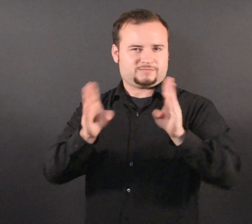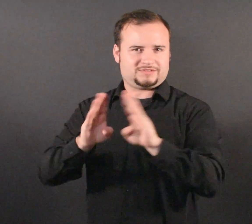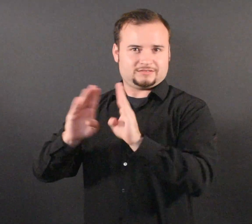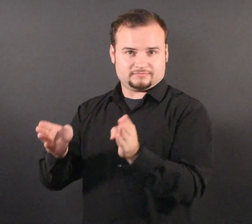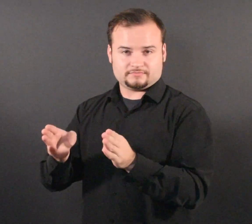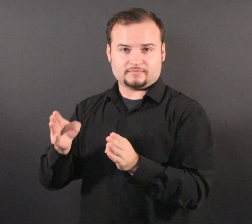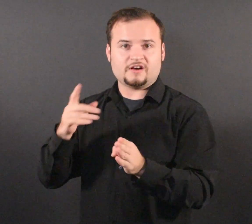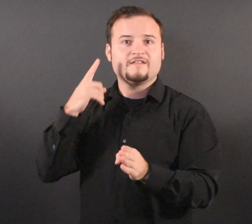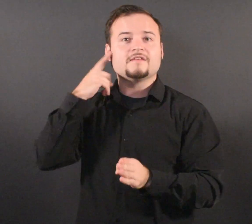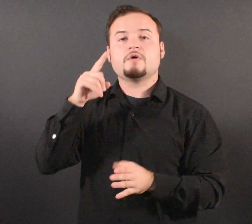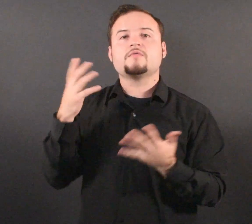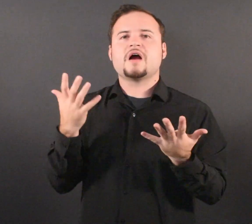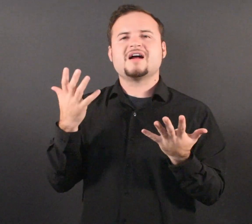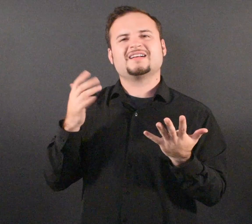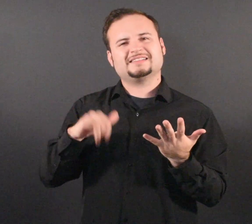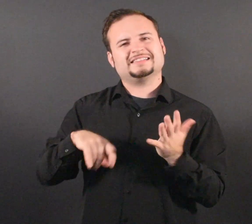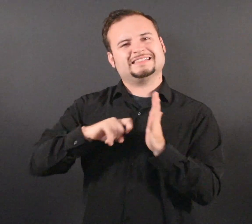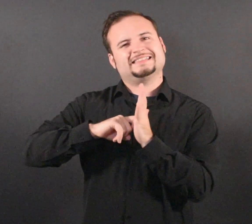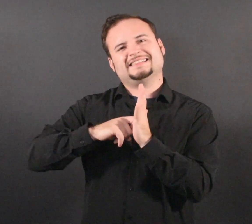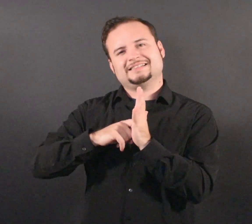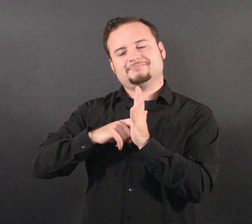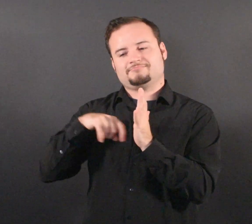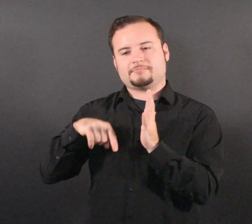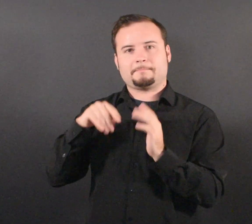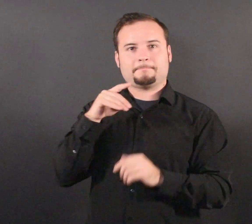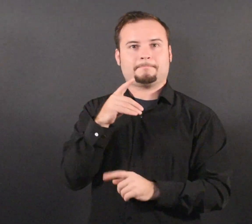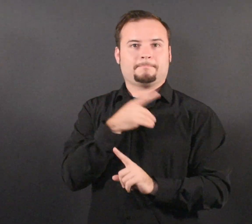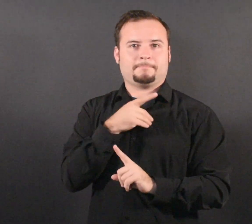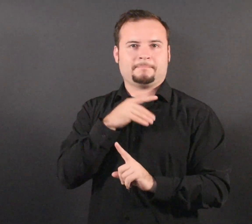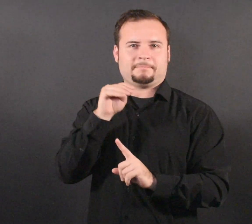to prevent and end homelessness.